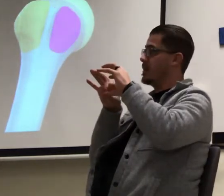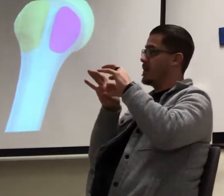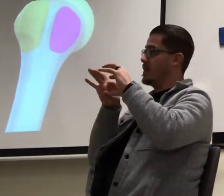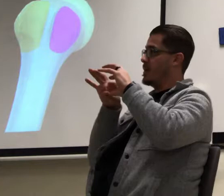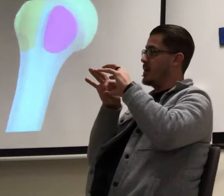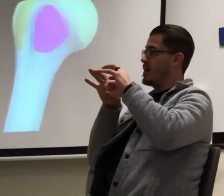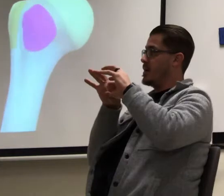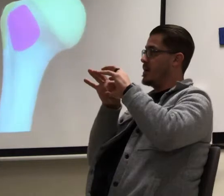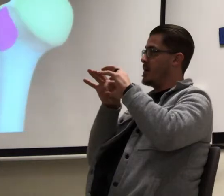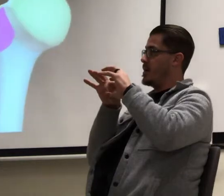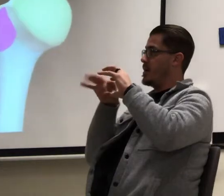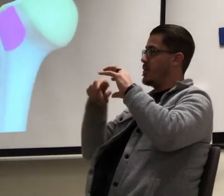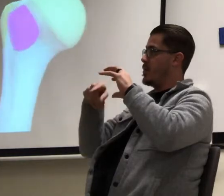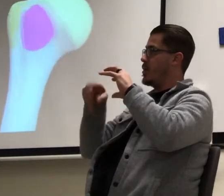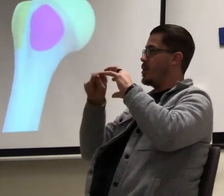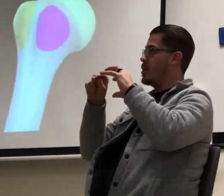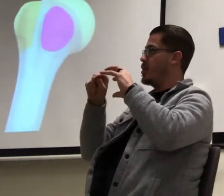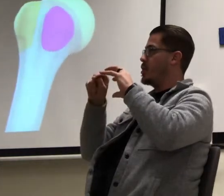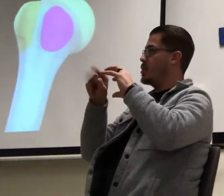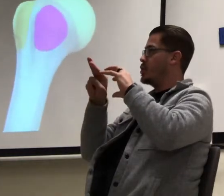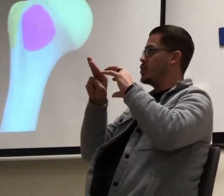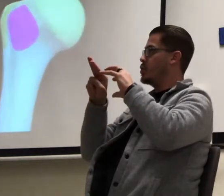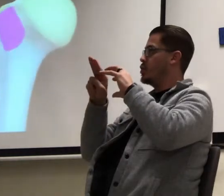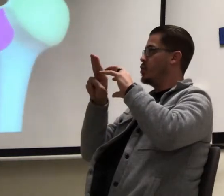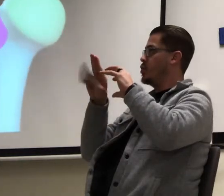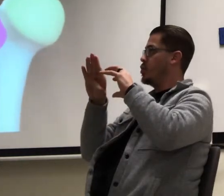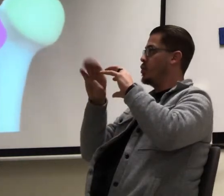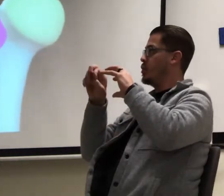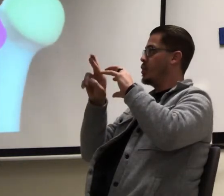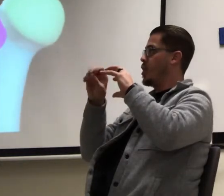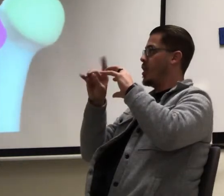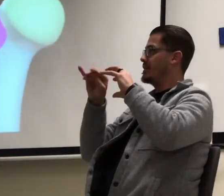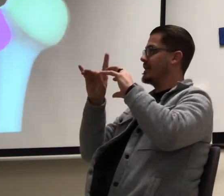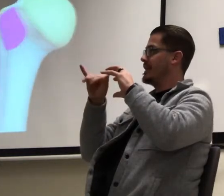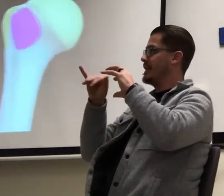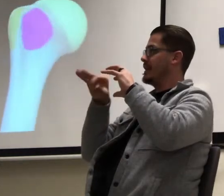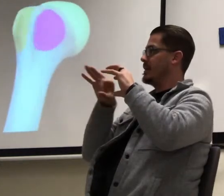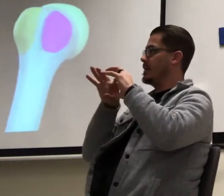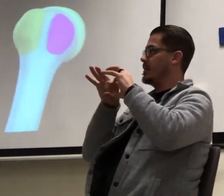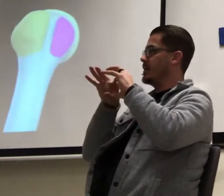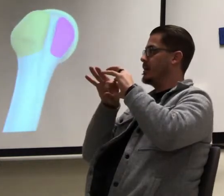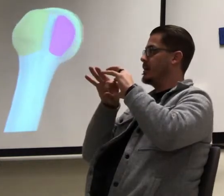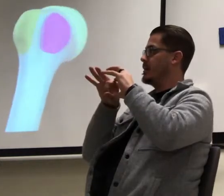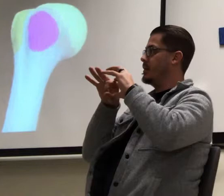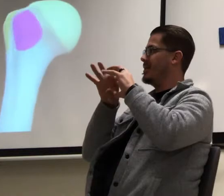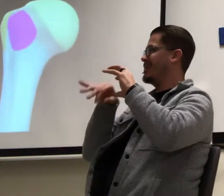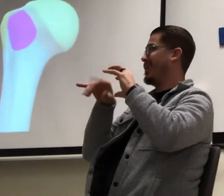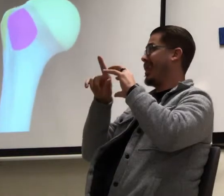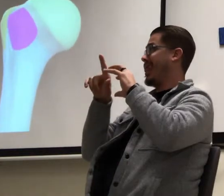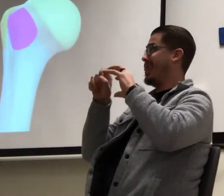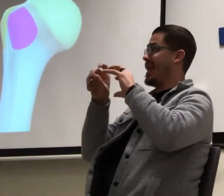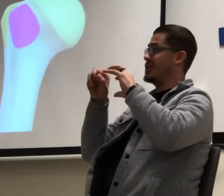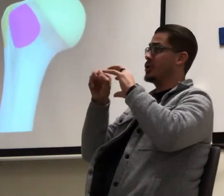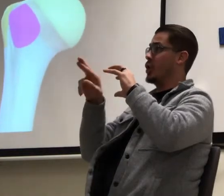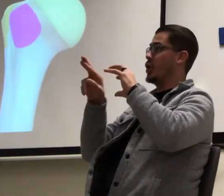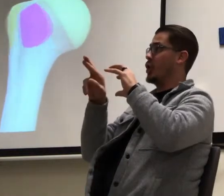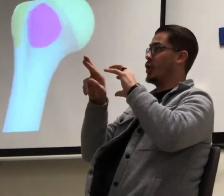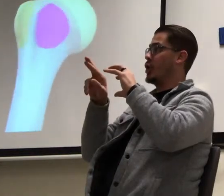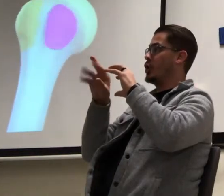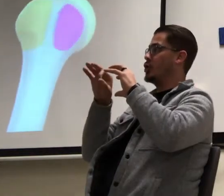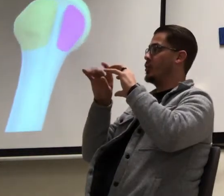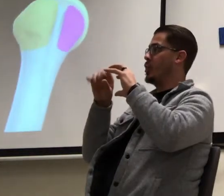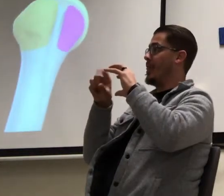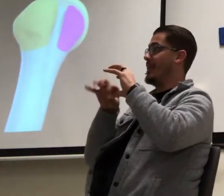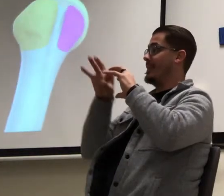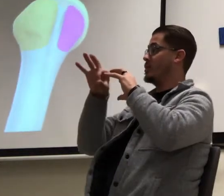purple. It's a tubercle or tuberosity. They call it the lesser tubercle here. And the one